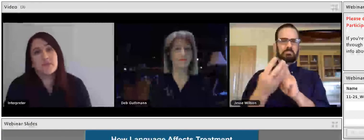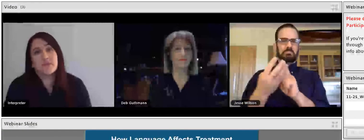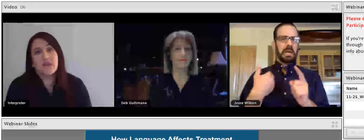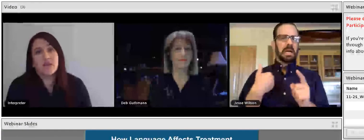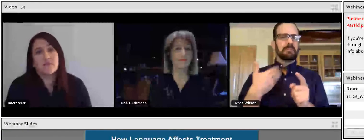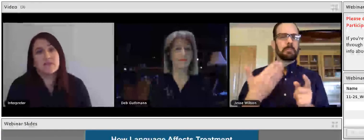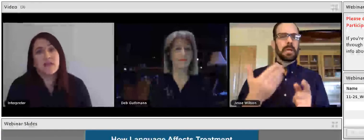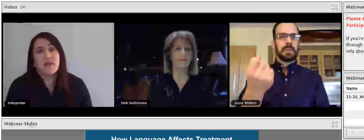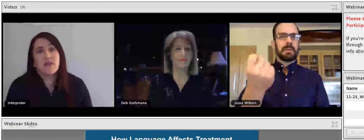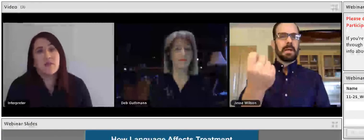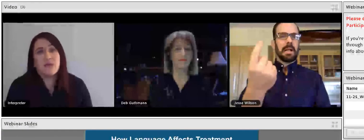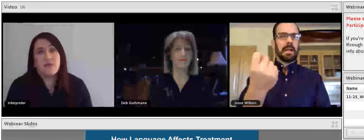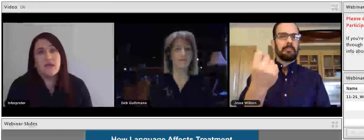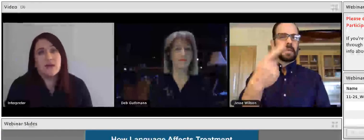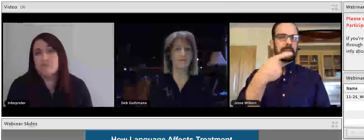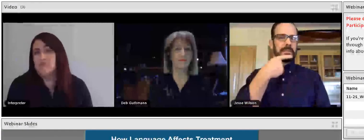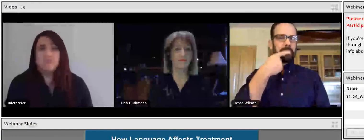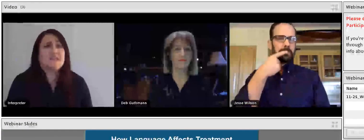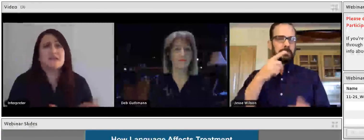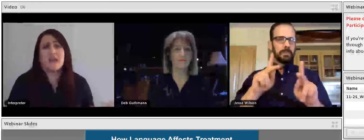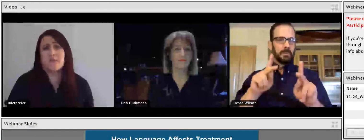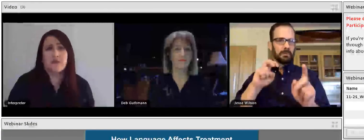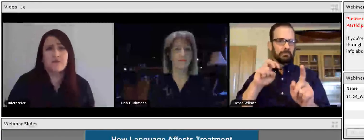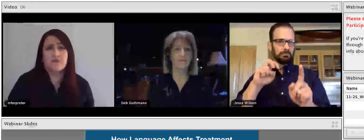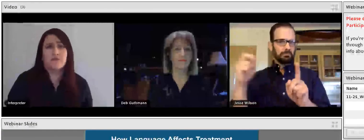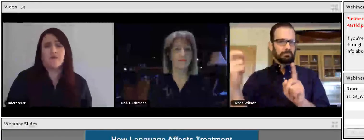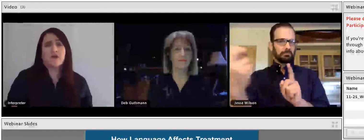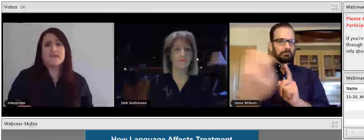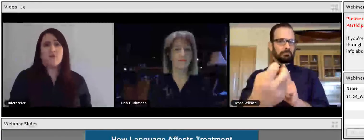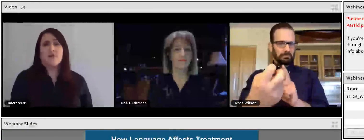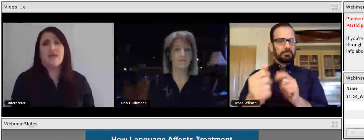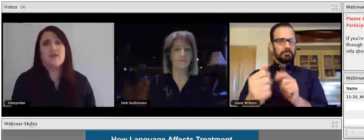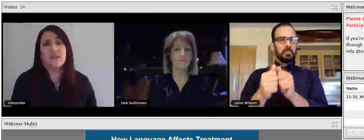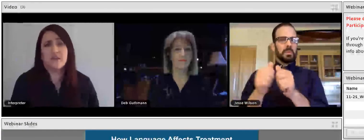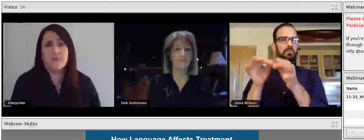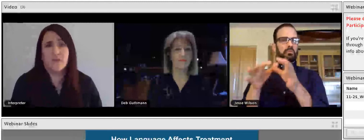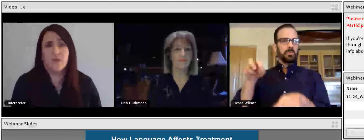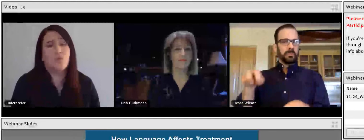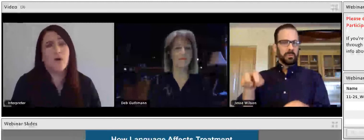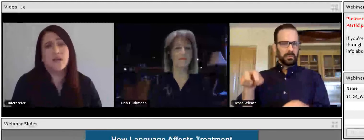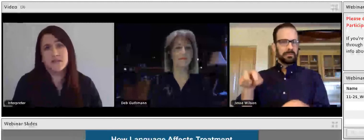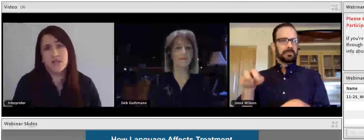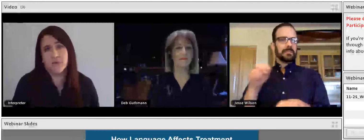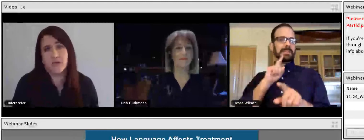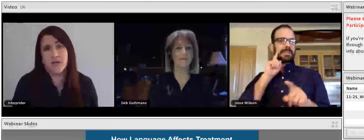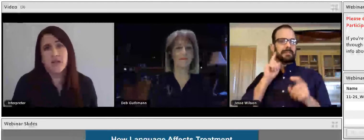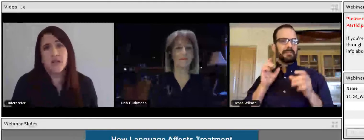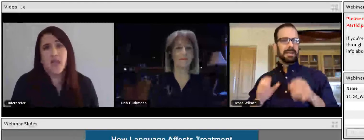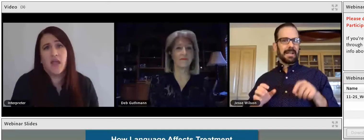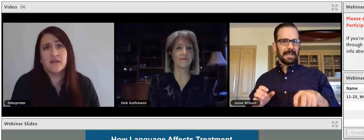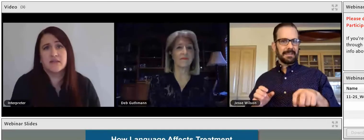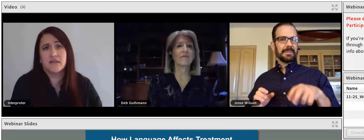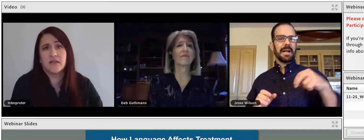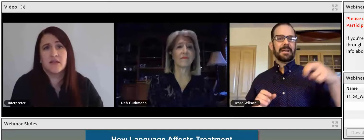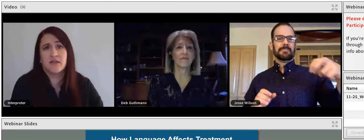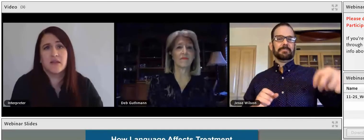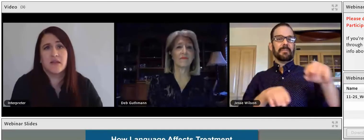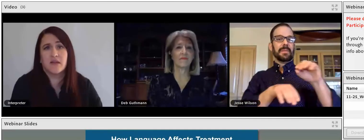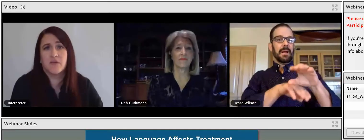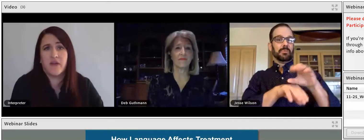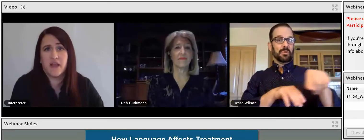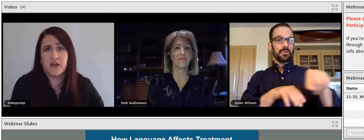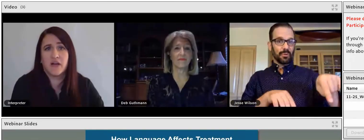With groups, sometimes there might be, let's say, for example, 11 hearing people, 1 interpreter,